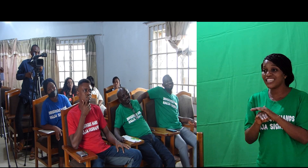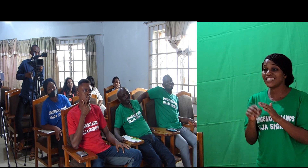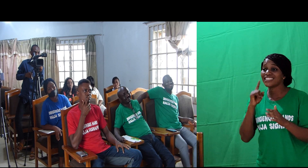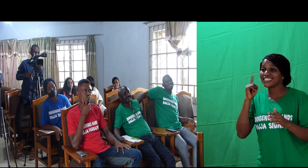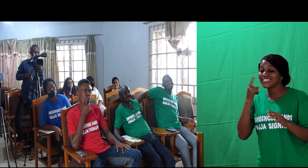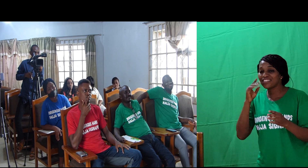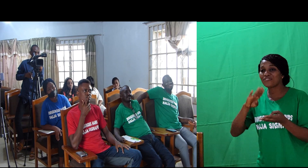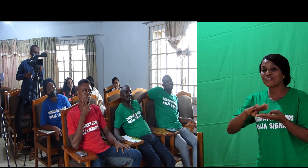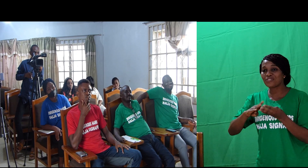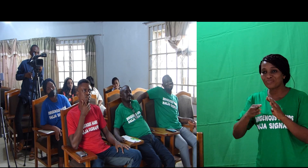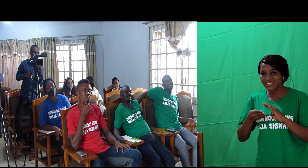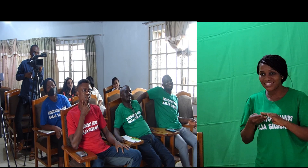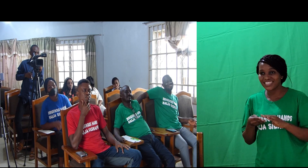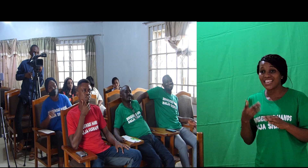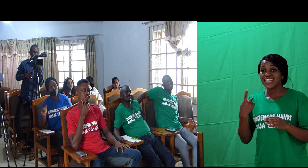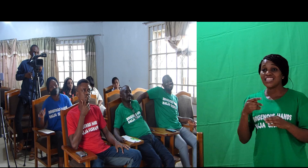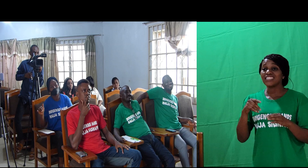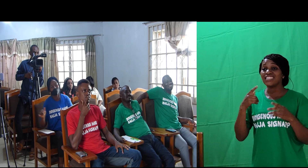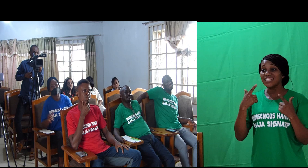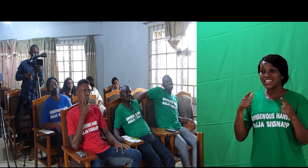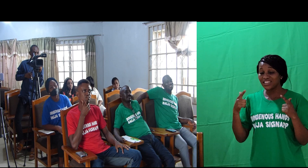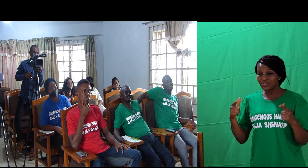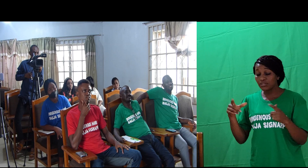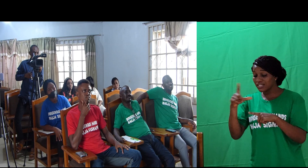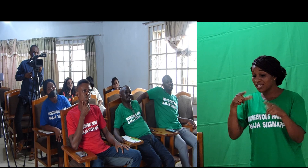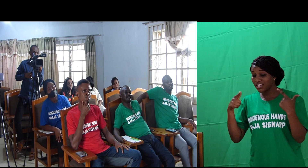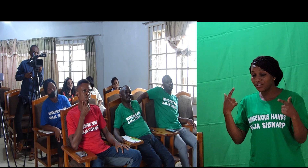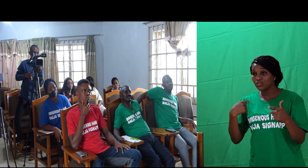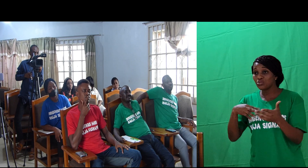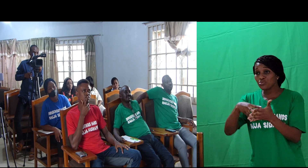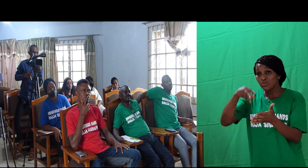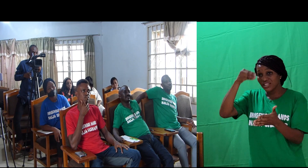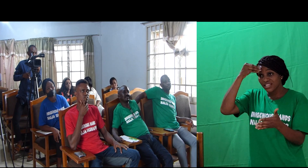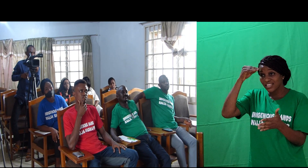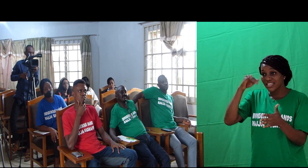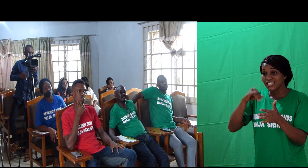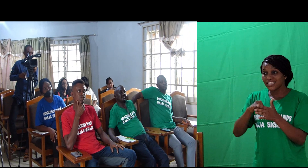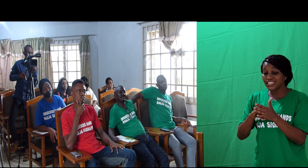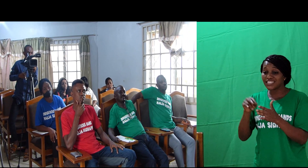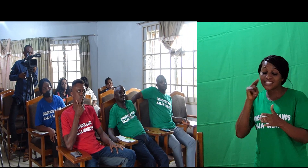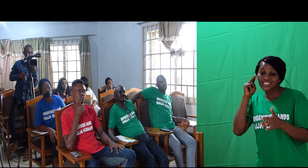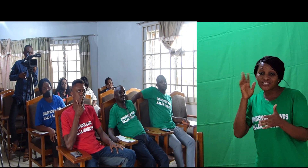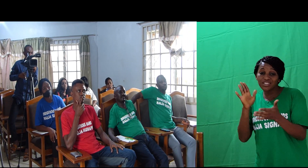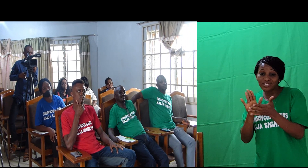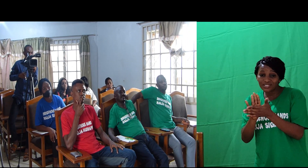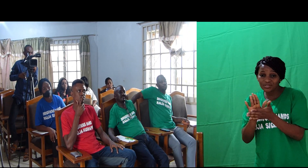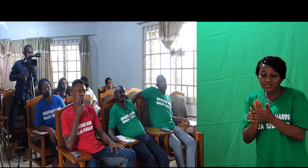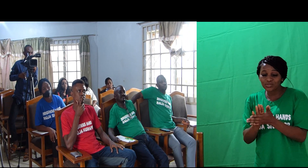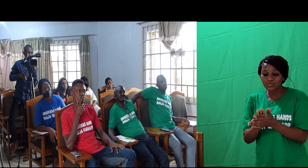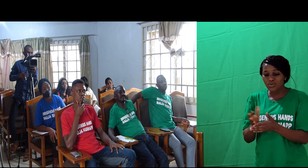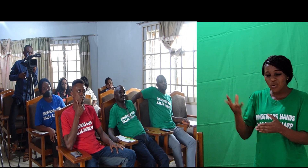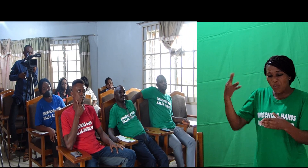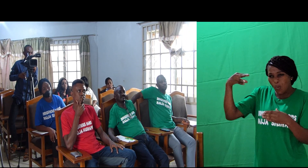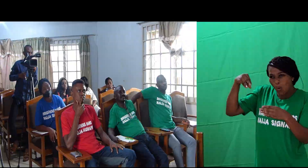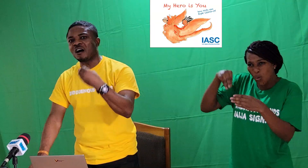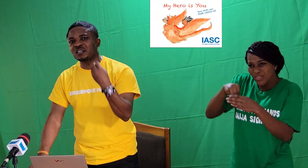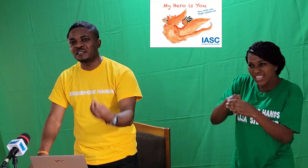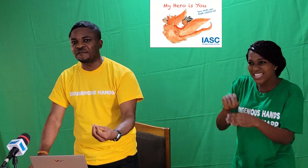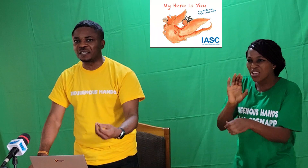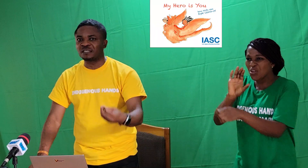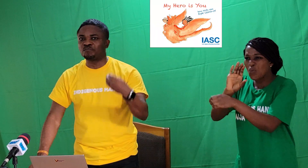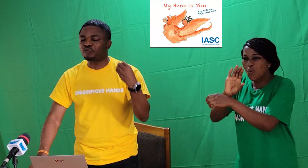Nigeria learn in school contains cultural pieces, cultural things,